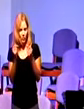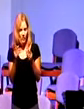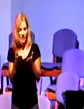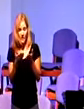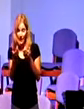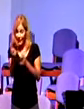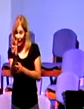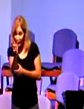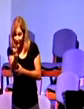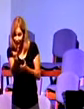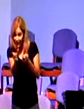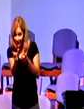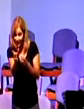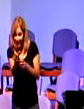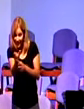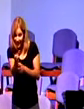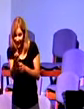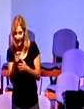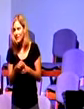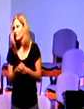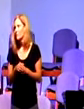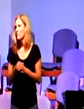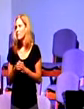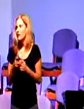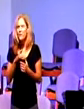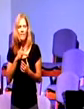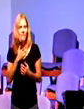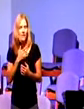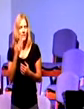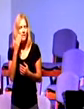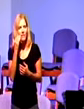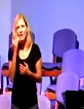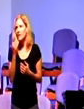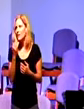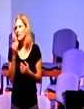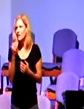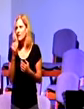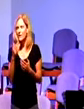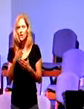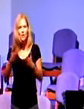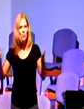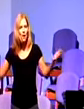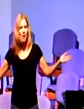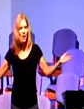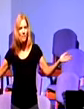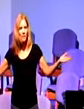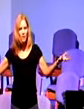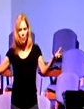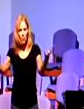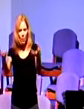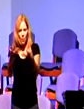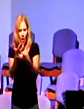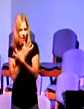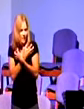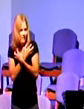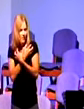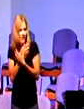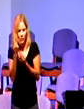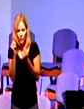of her face, and I just tickled her little cheeks with his fluffy arms. And she spread her arms out and pulled it in for a big